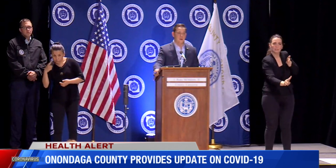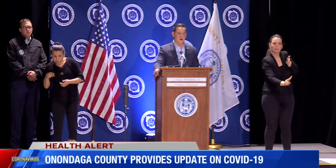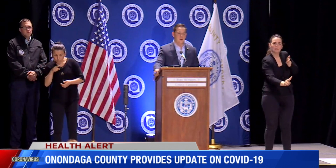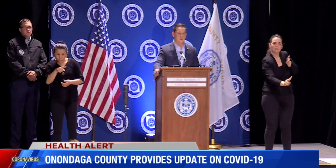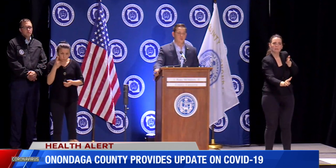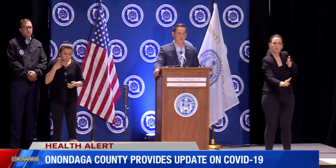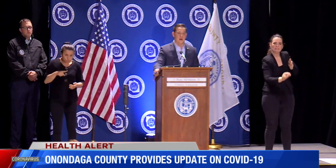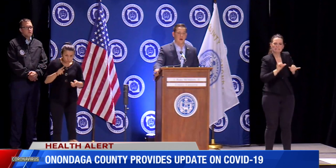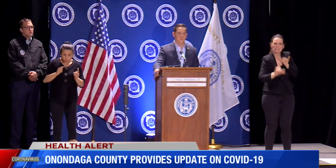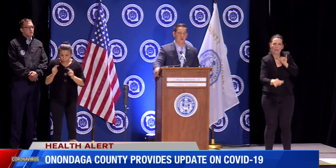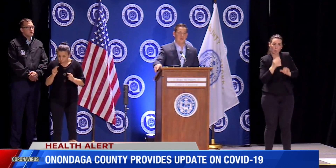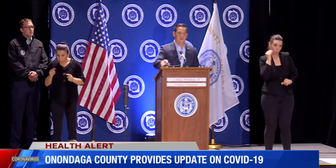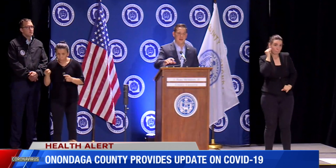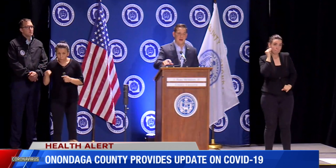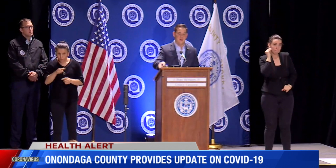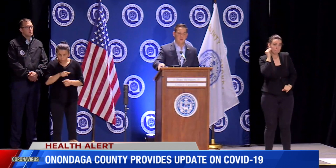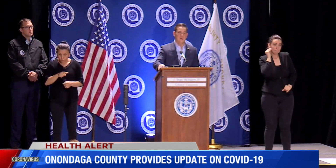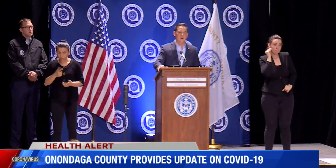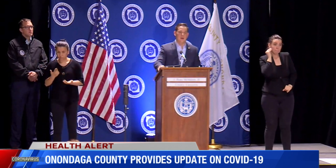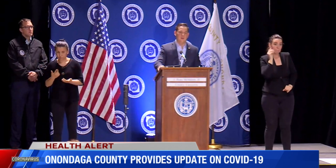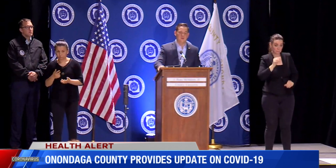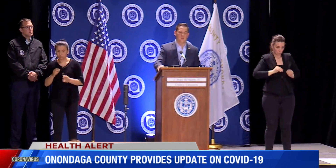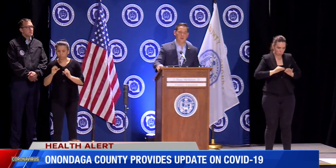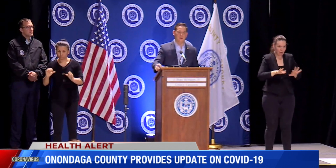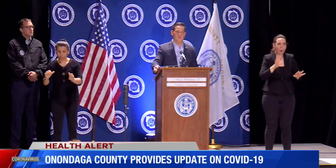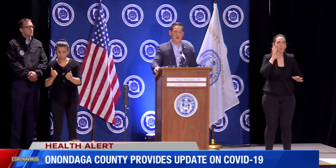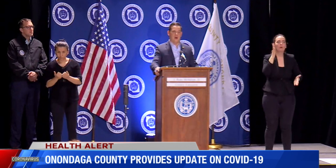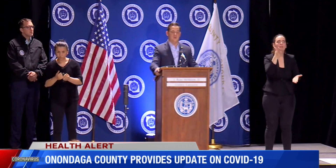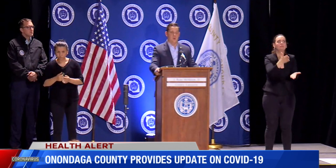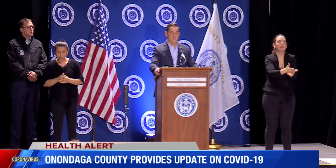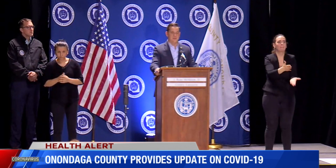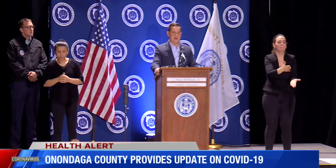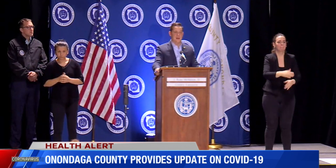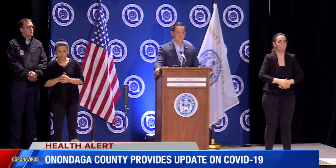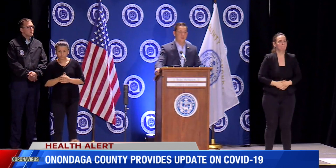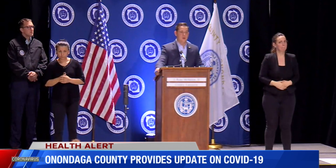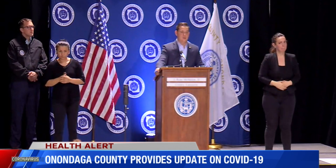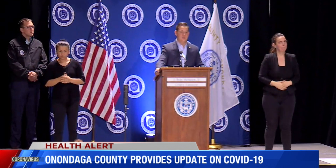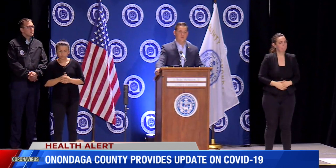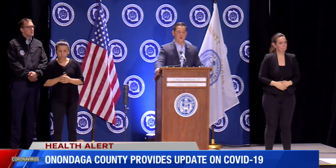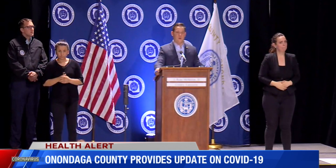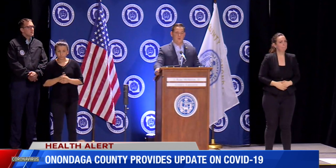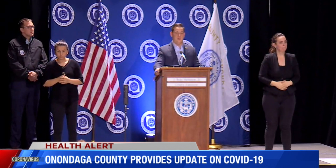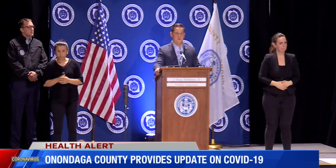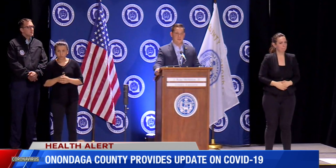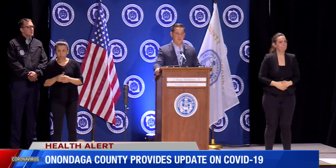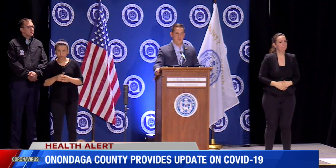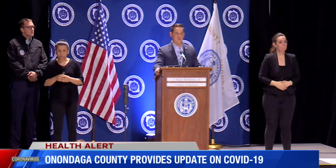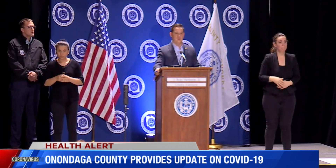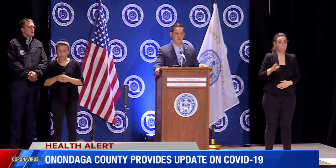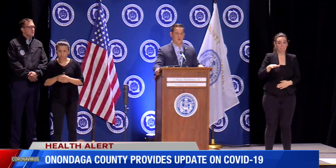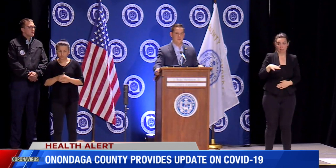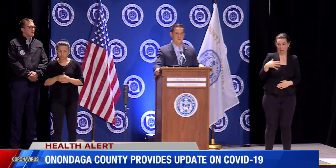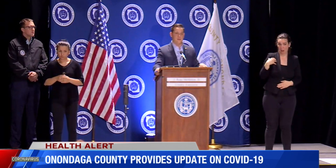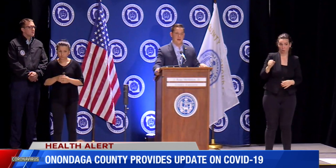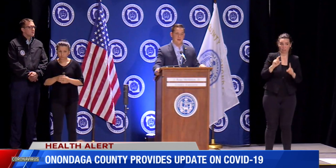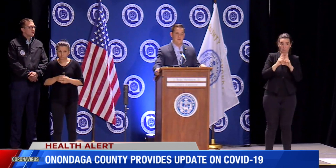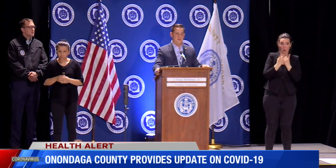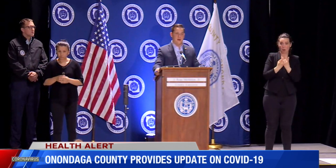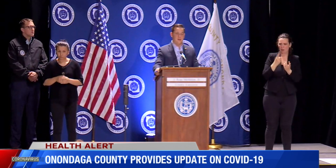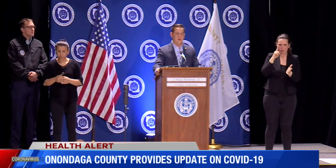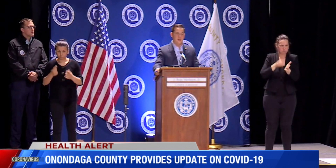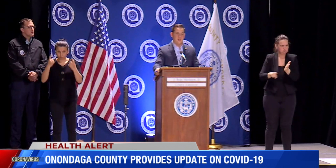And this will help drive the data. And this will give our health department time to do thorough investigations,